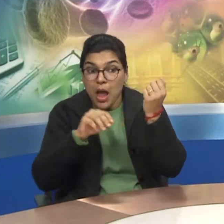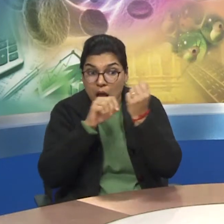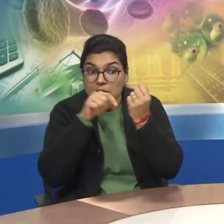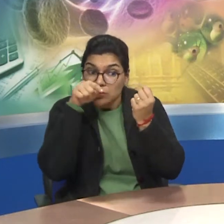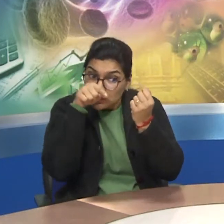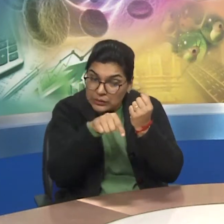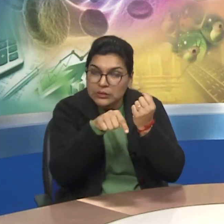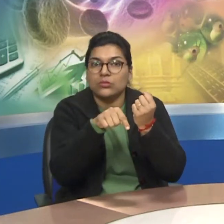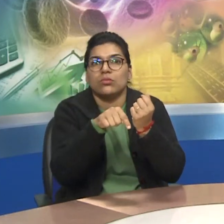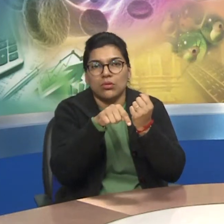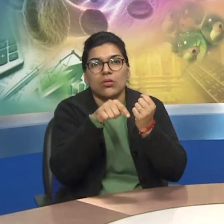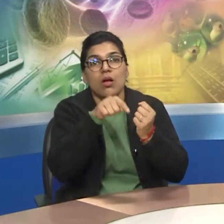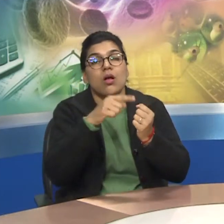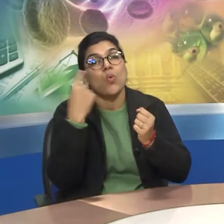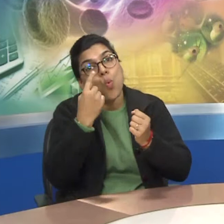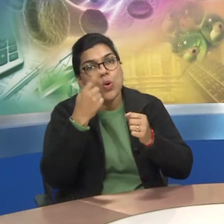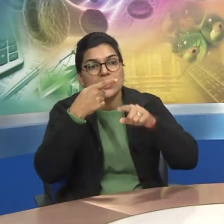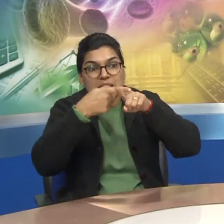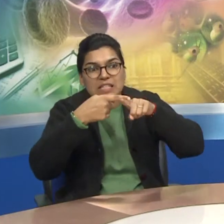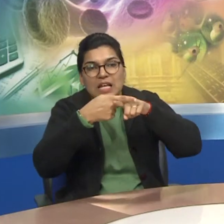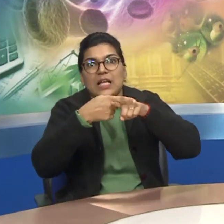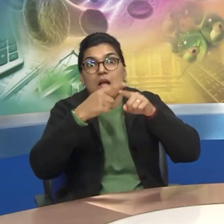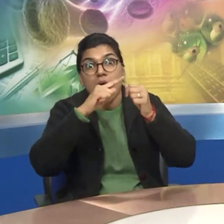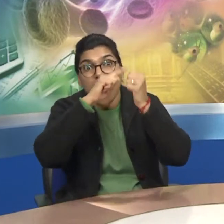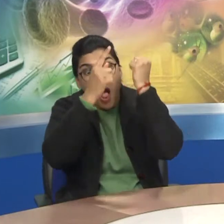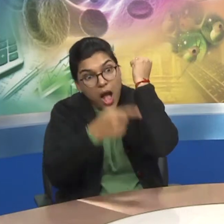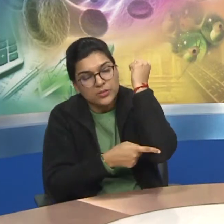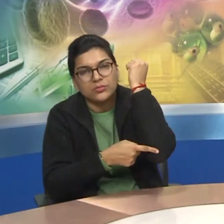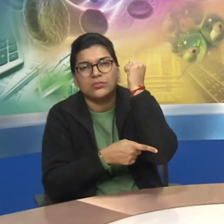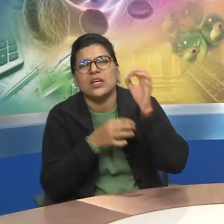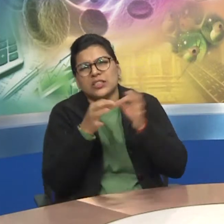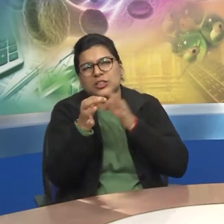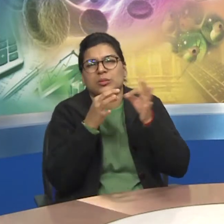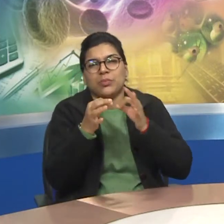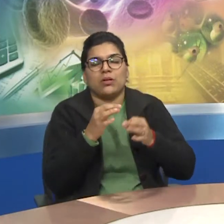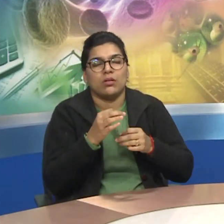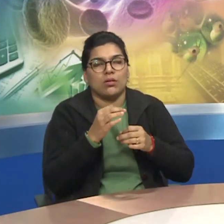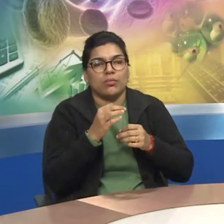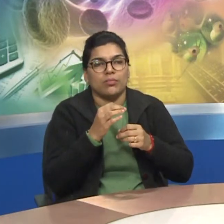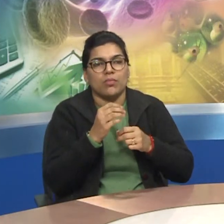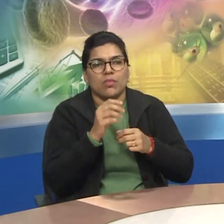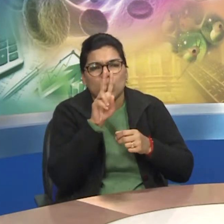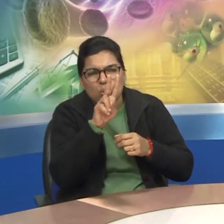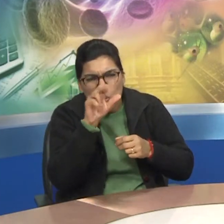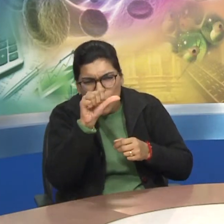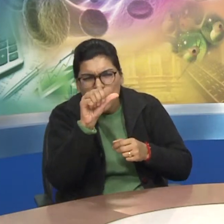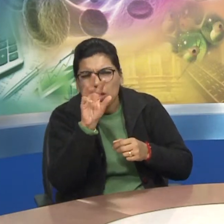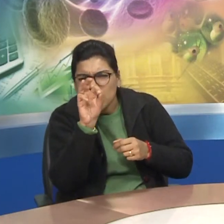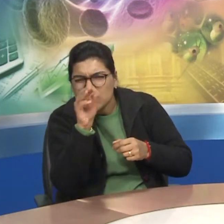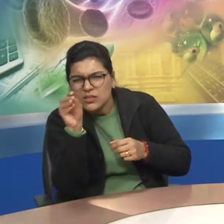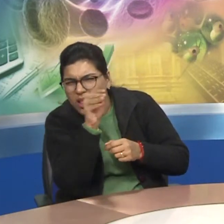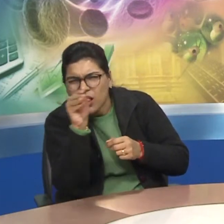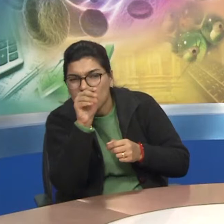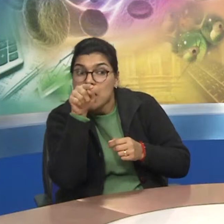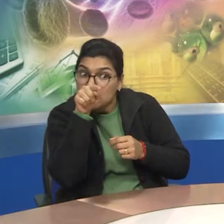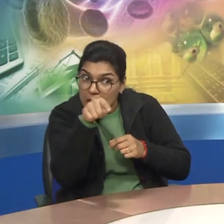that it is something which is celebrated every last Saturday of March month.